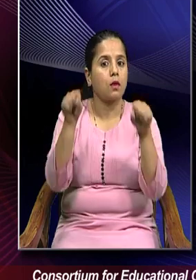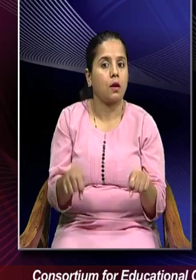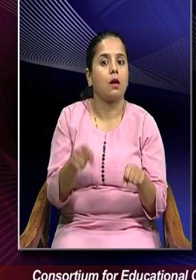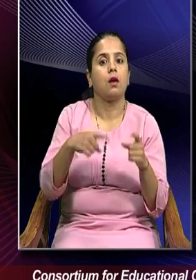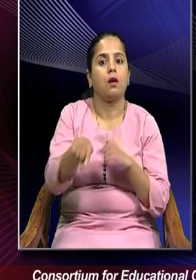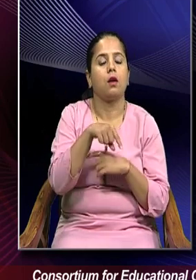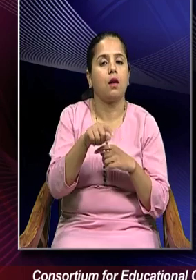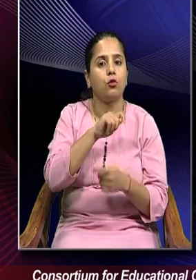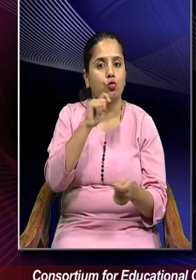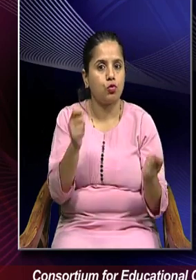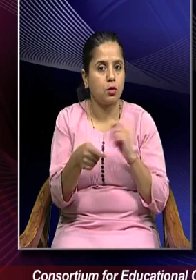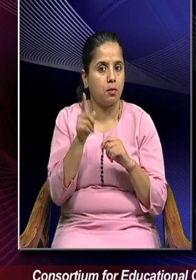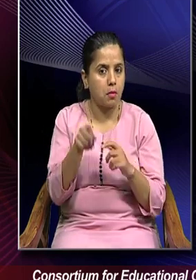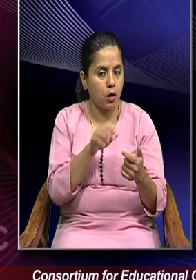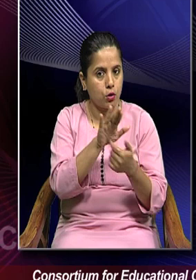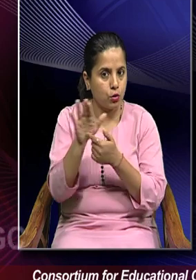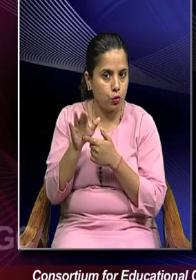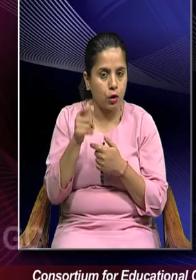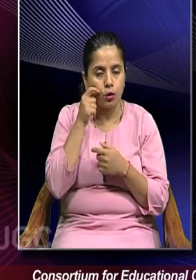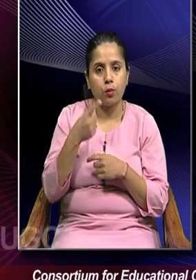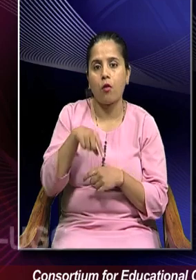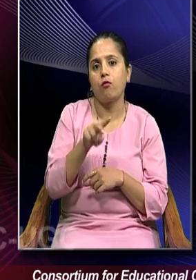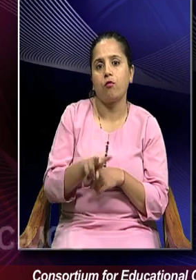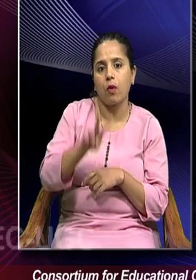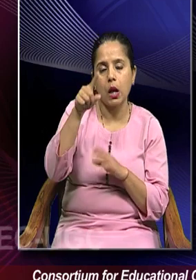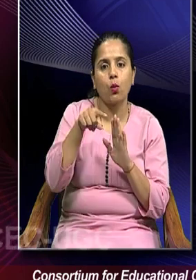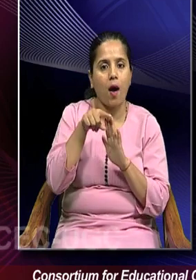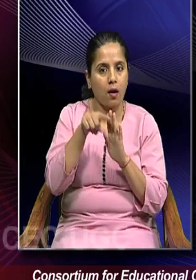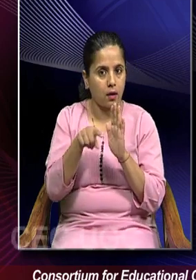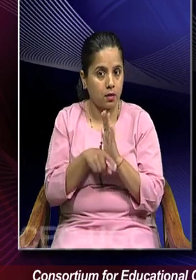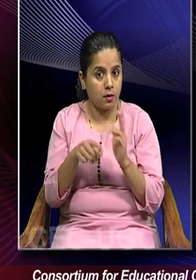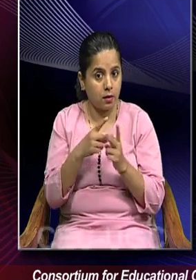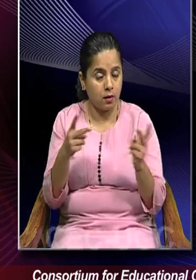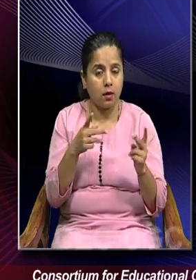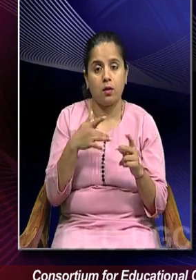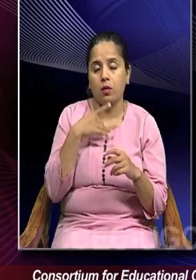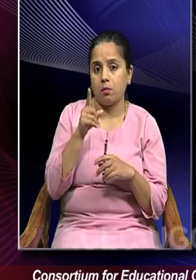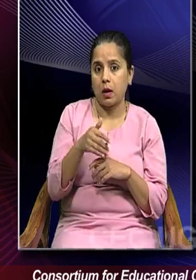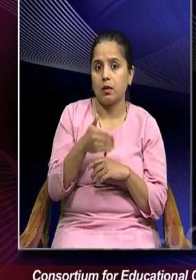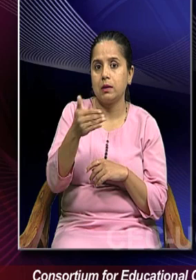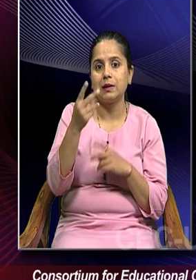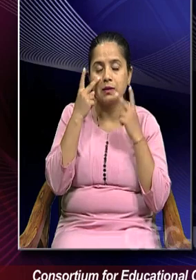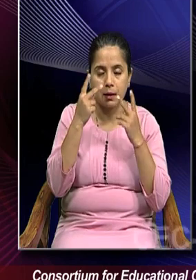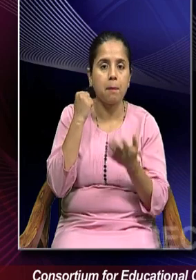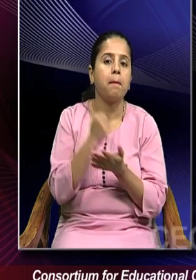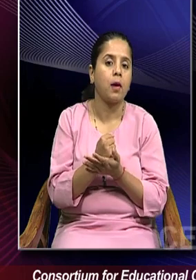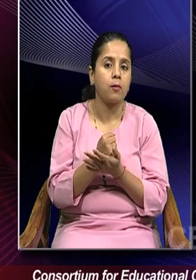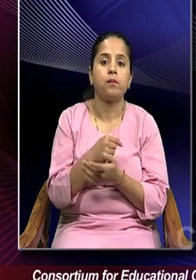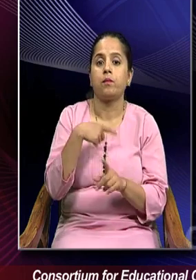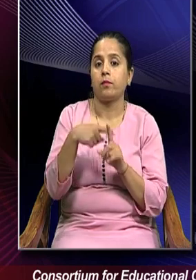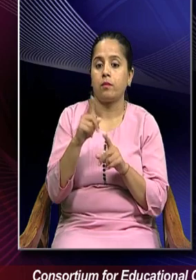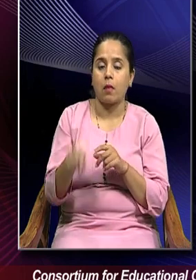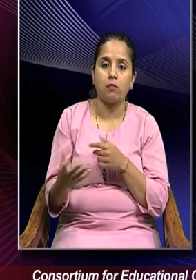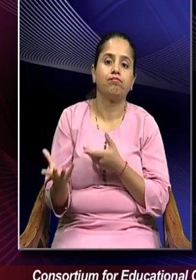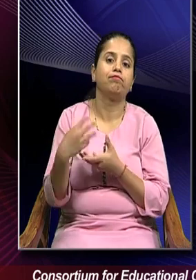of reform which is to be brought in them, human values and ethics, they have to be in a way seen, or in a way